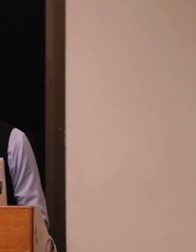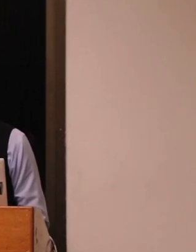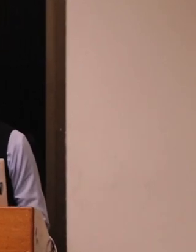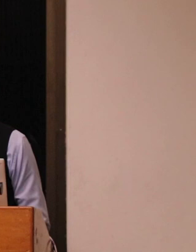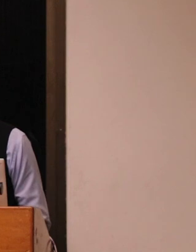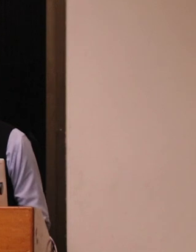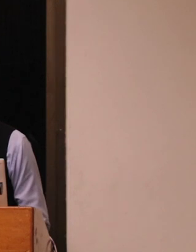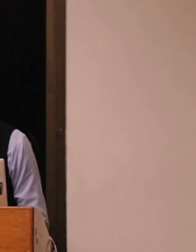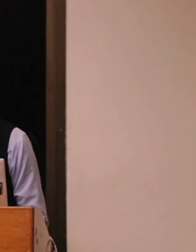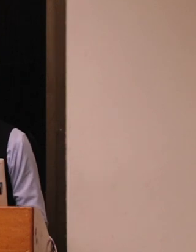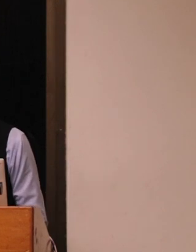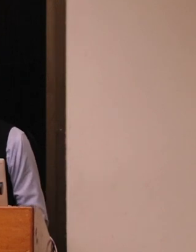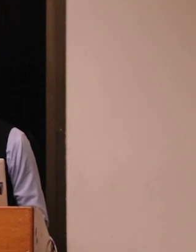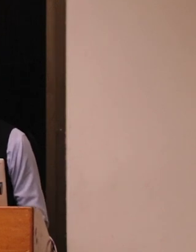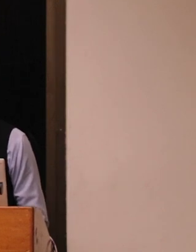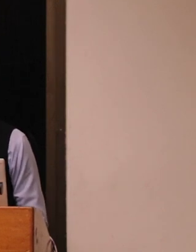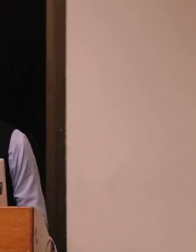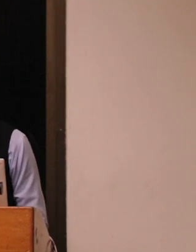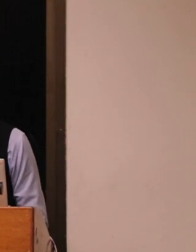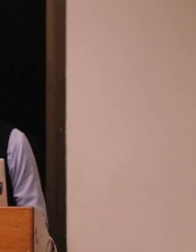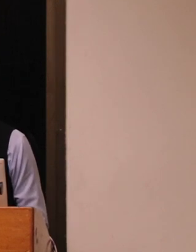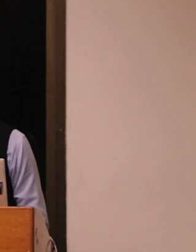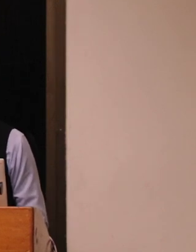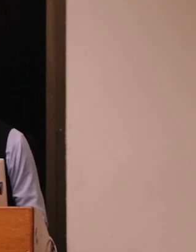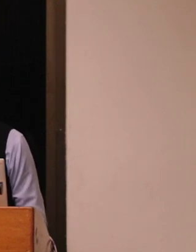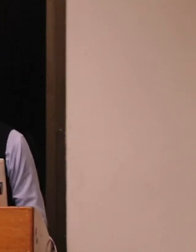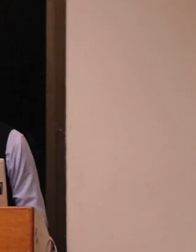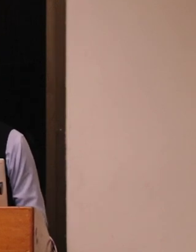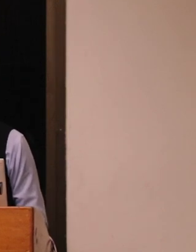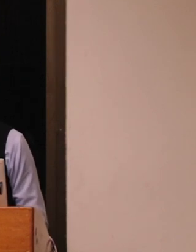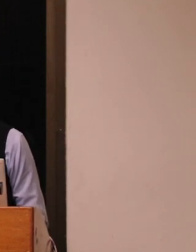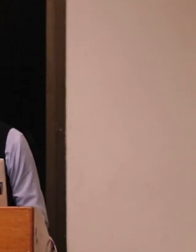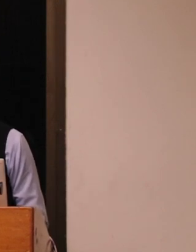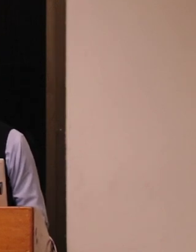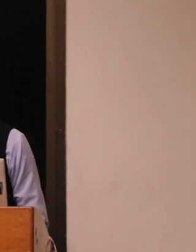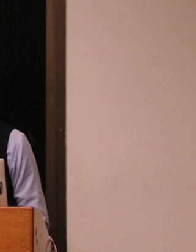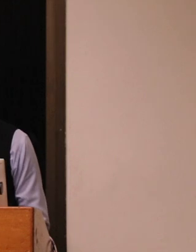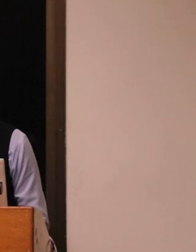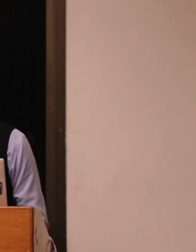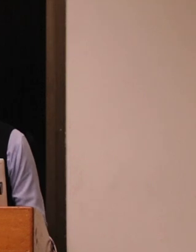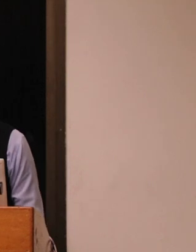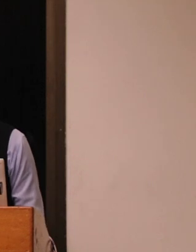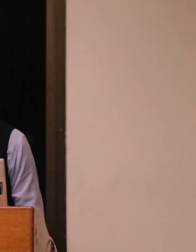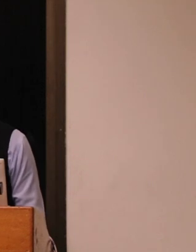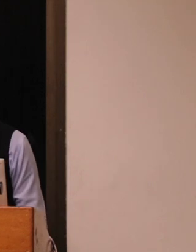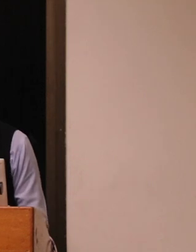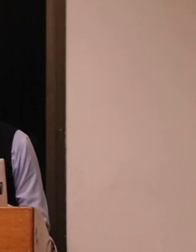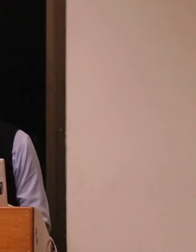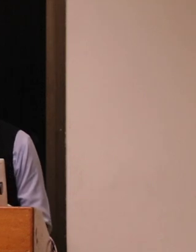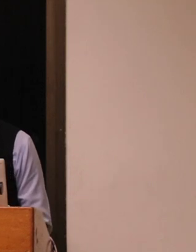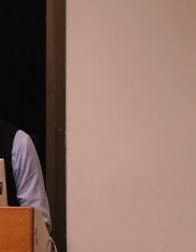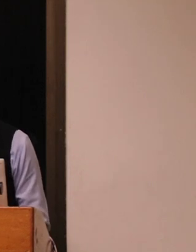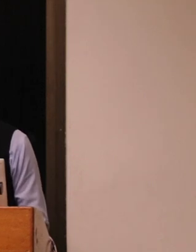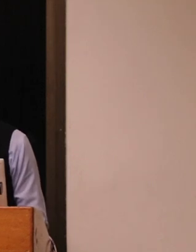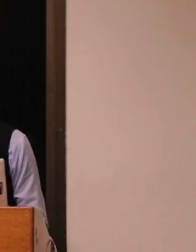deliver original research and engage with government, public institutions and other CSOs to inform policy